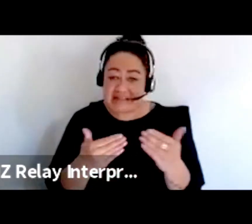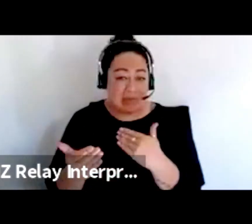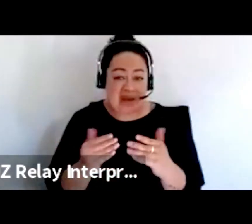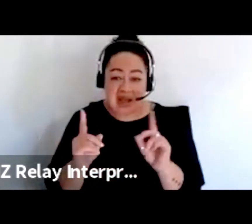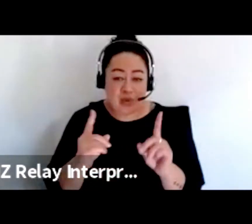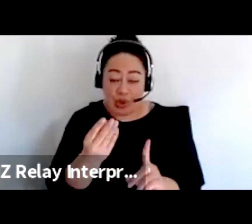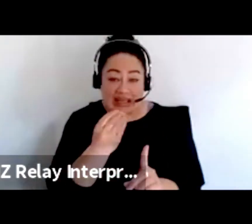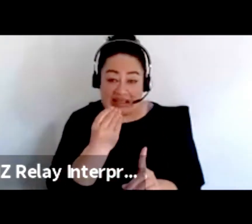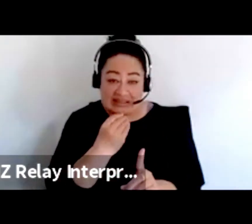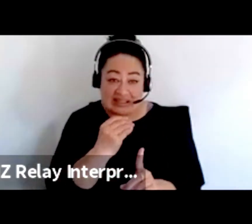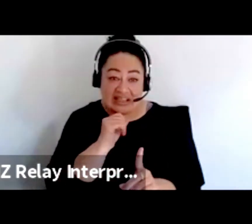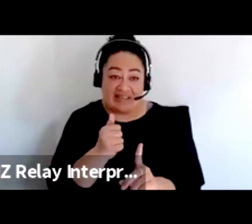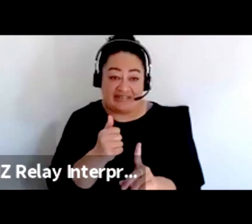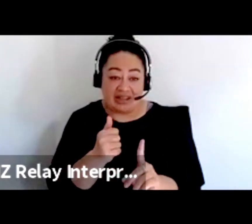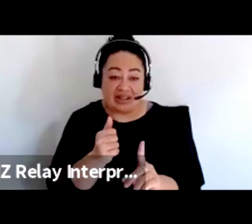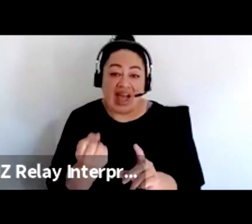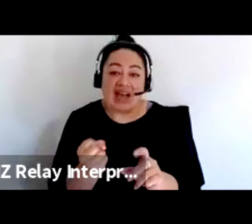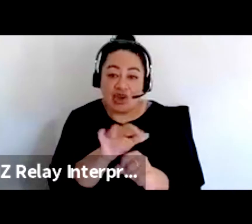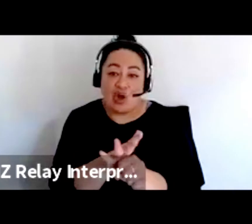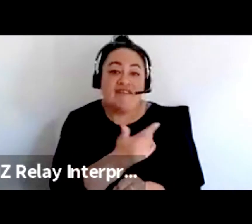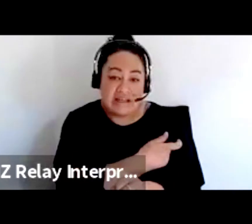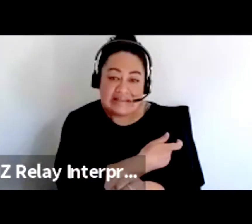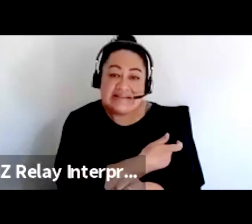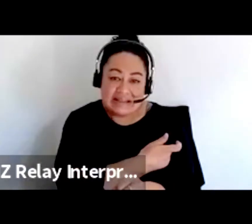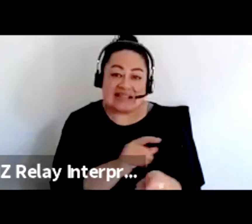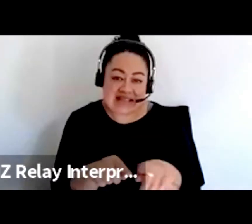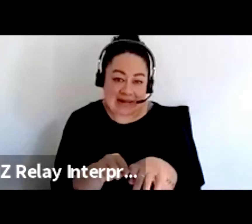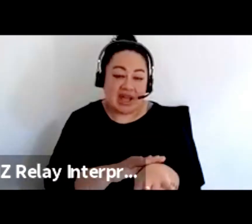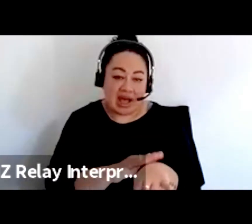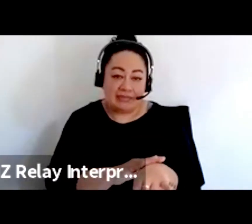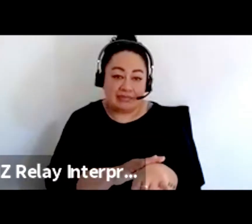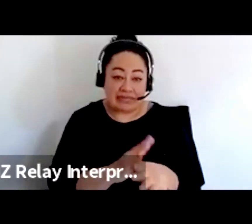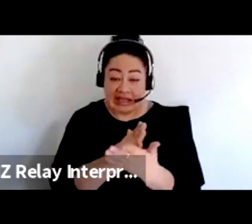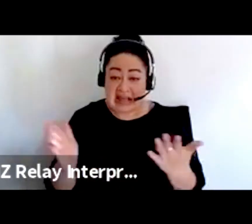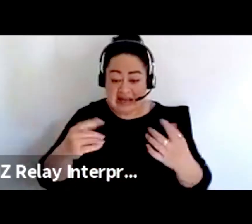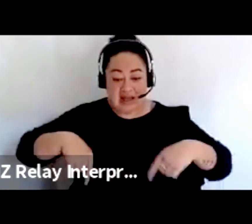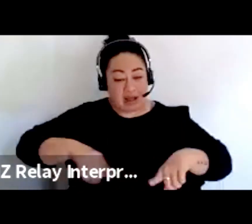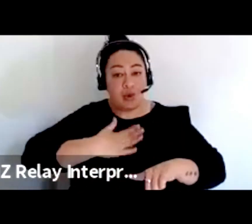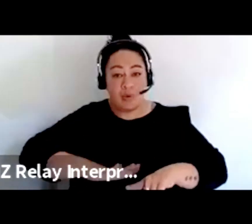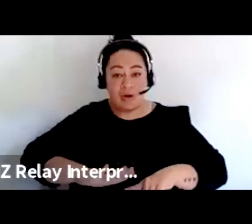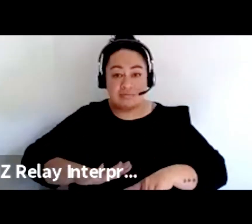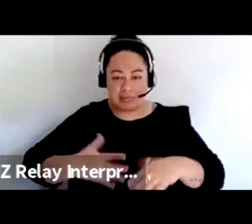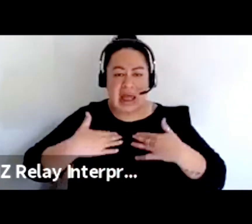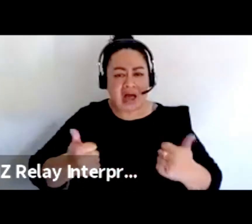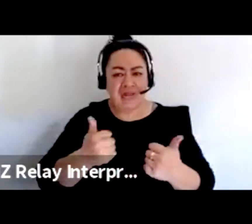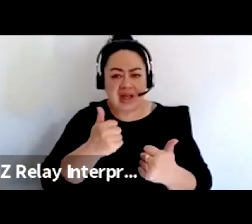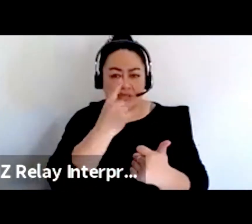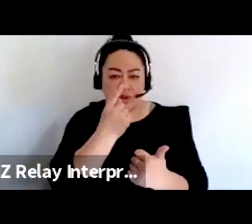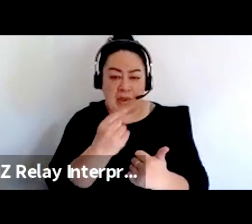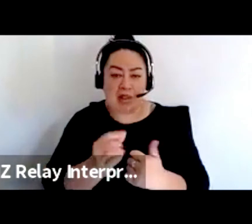Obviously, we want to be as healthy as we can. So some people say,